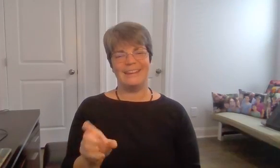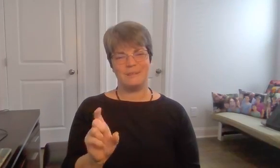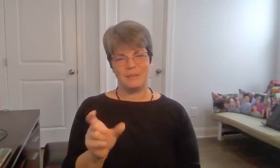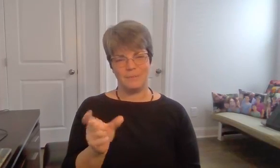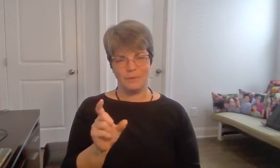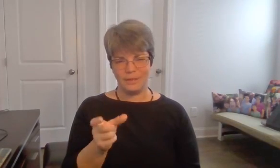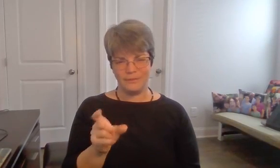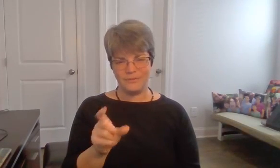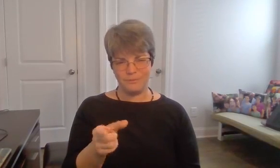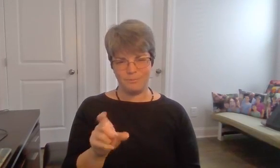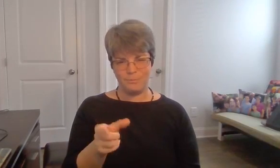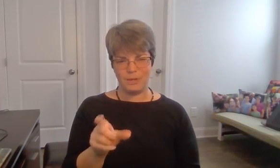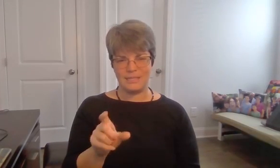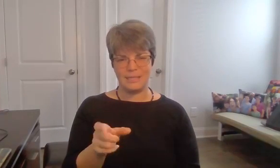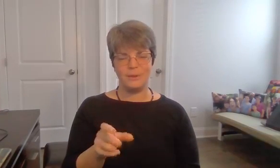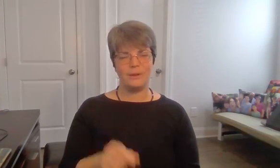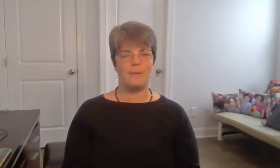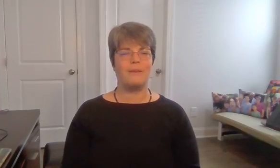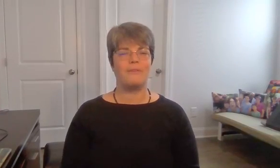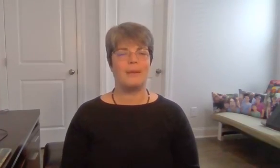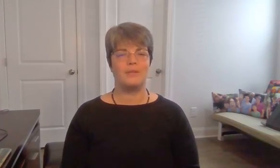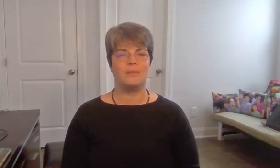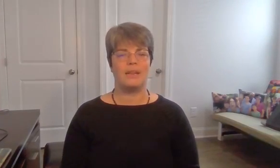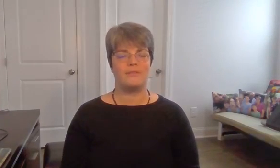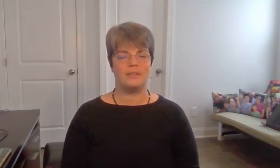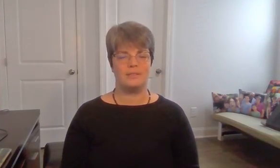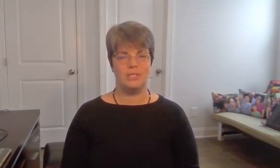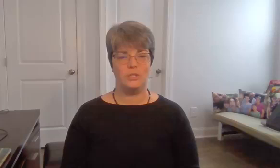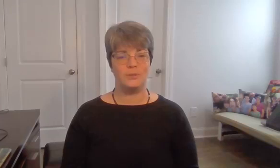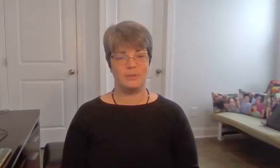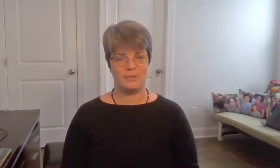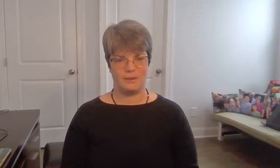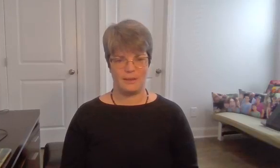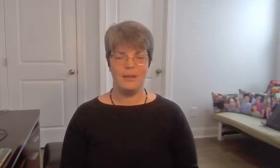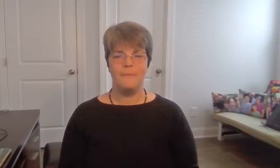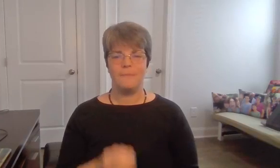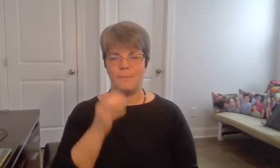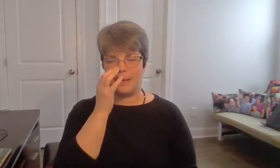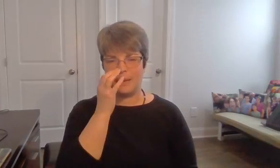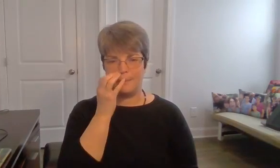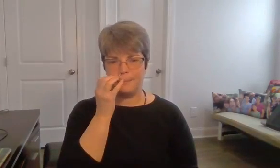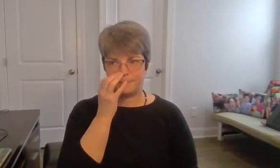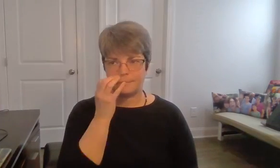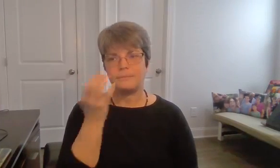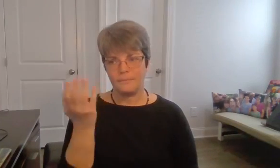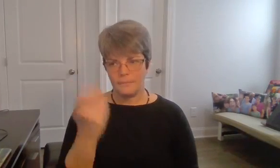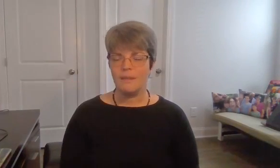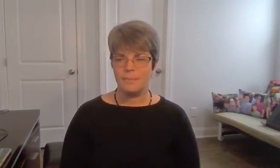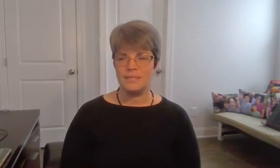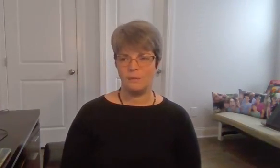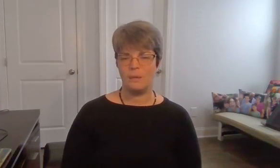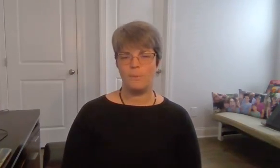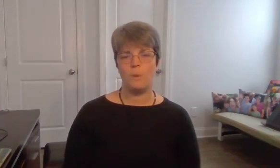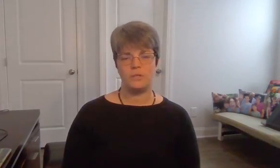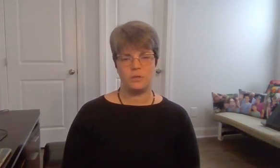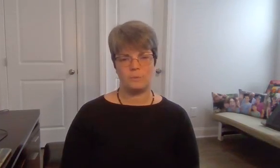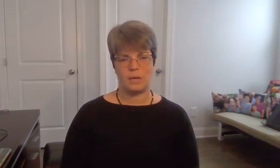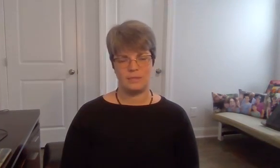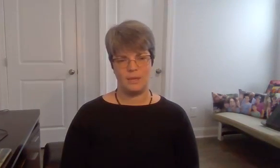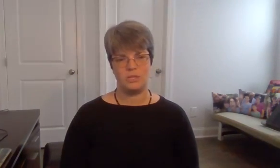some of them look pretty similar coming from them. So you might have to deduce what's going on. But still, be open to those approximations